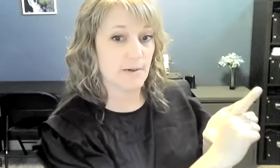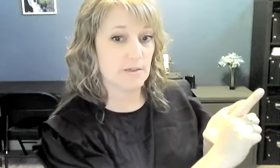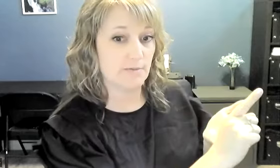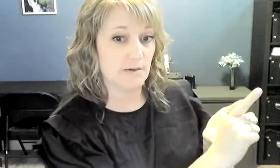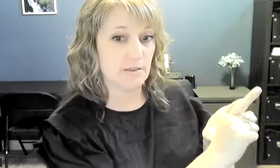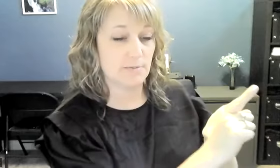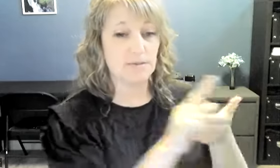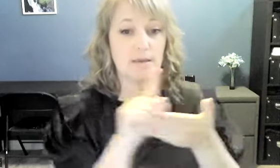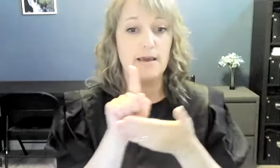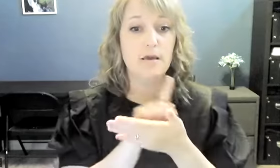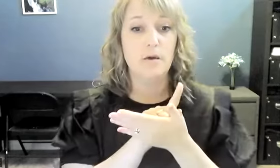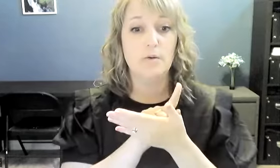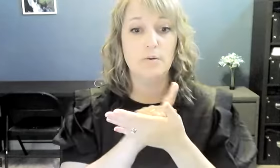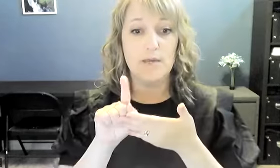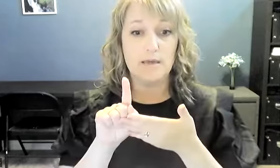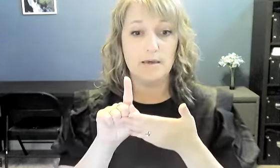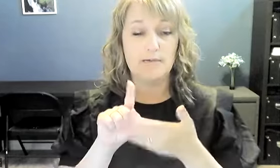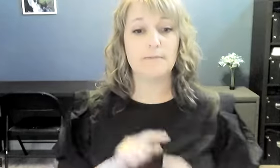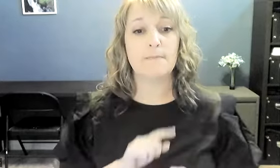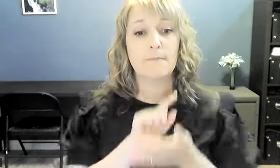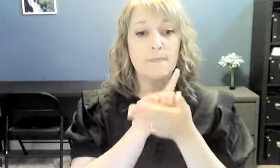out to your fingertips, okay? Week.